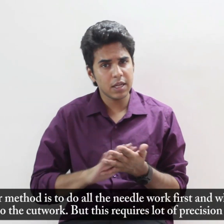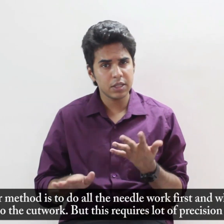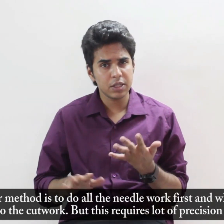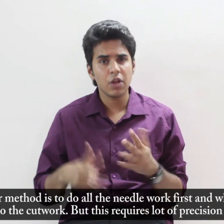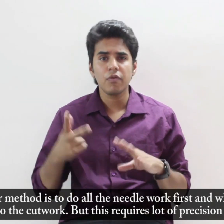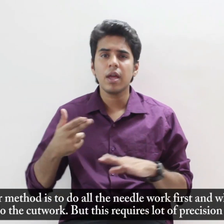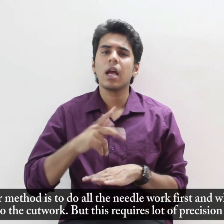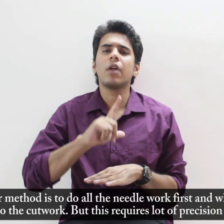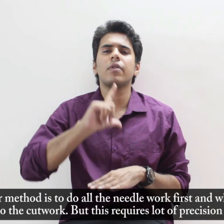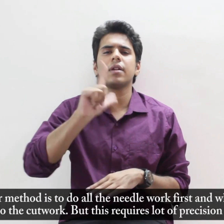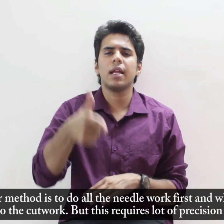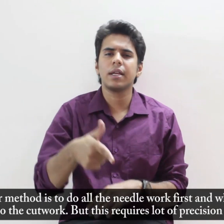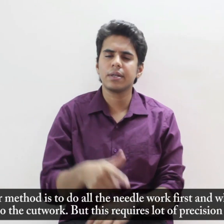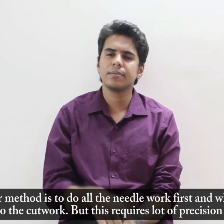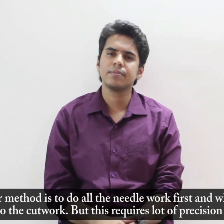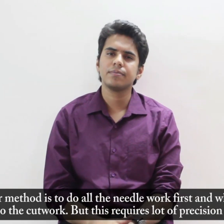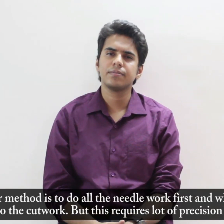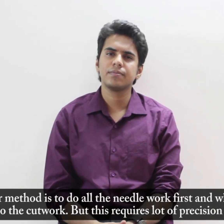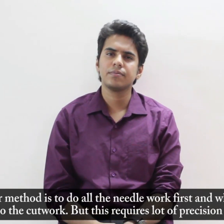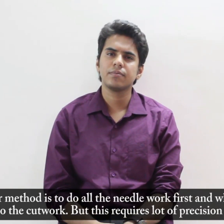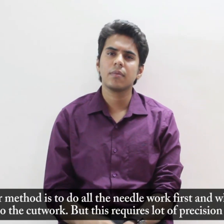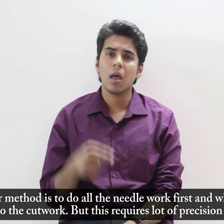of precision work.